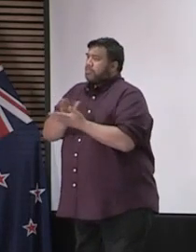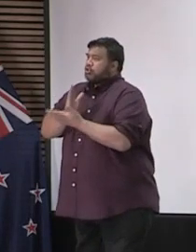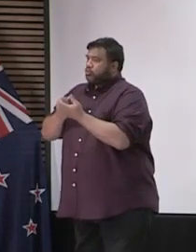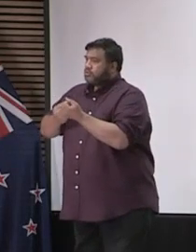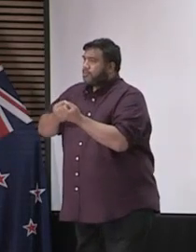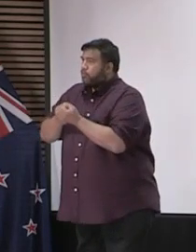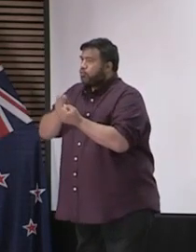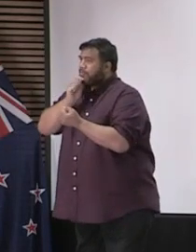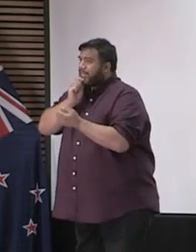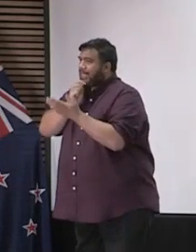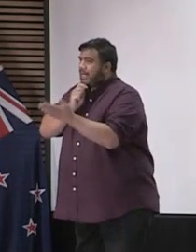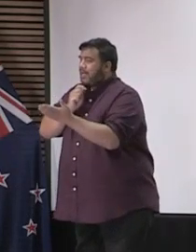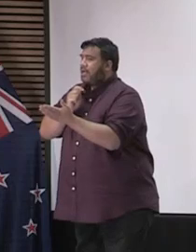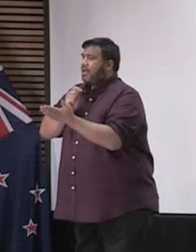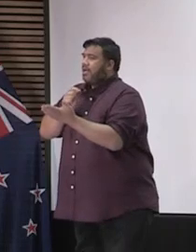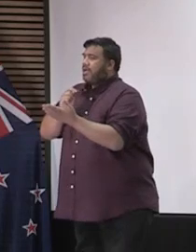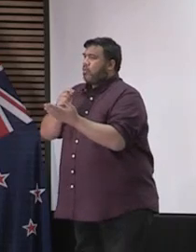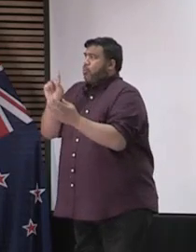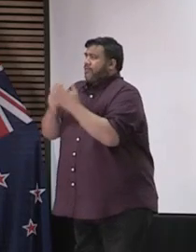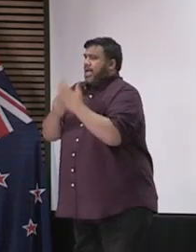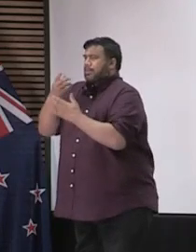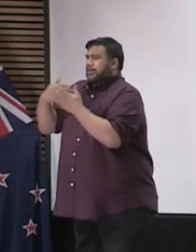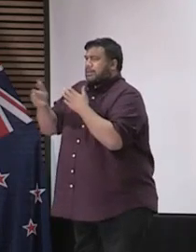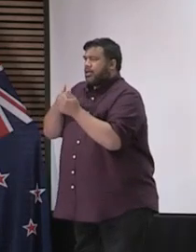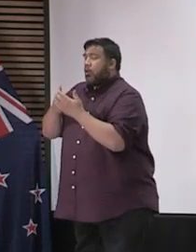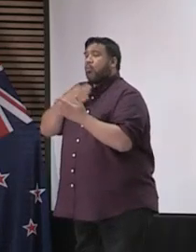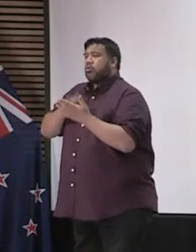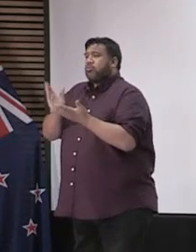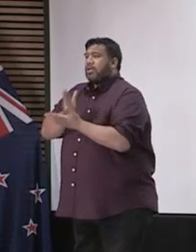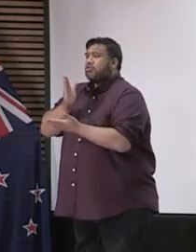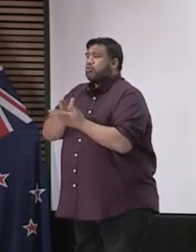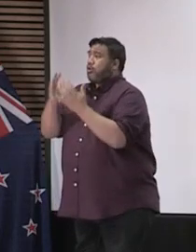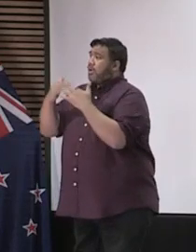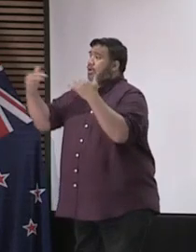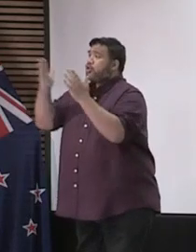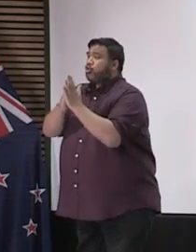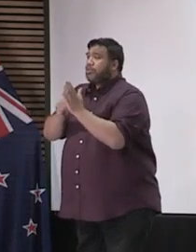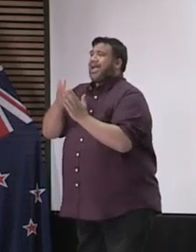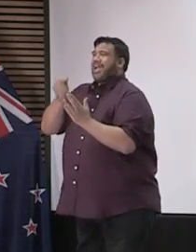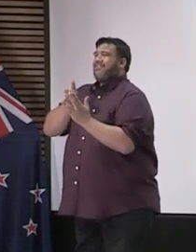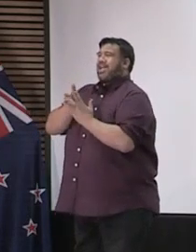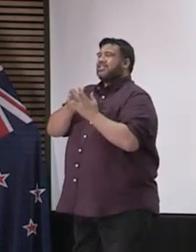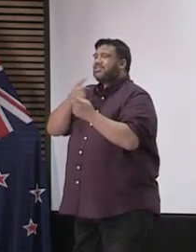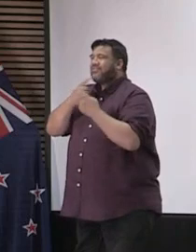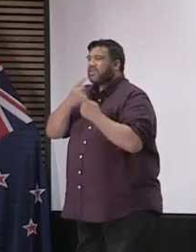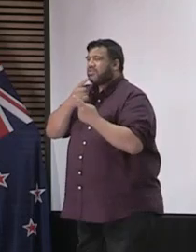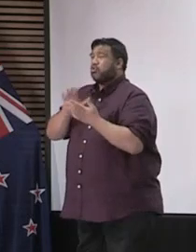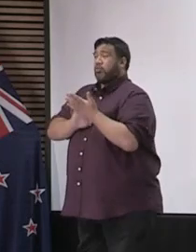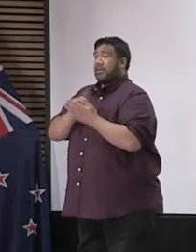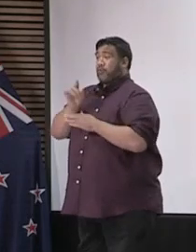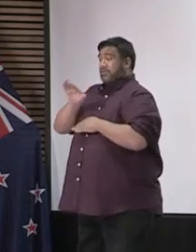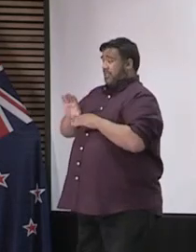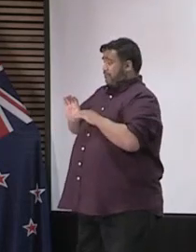still have robust journalism and access to information for the public. First tranche is that which is really focused on some